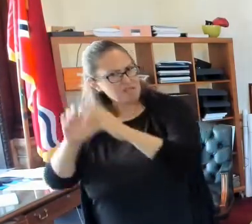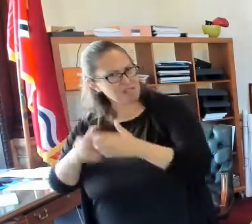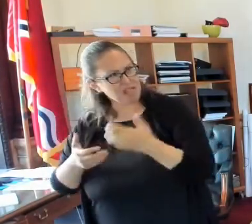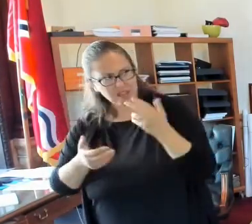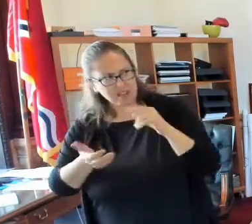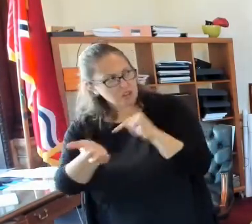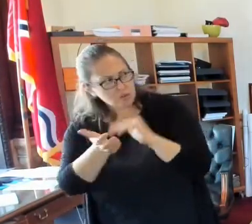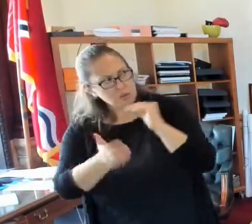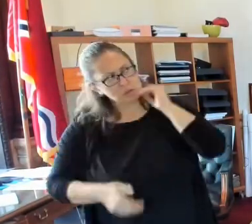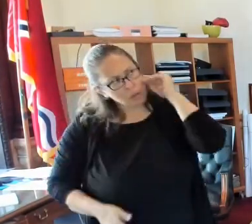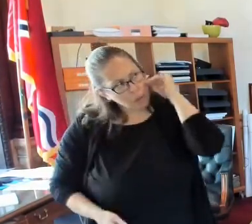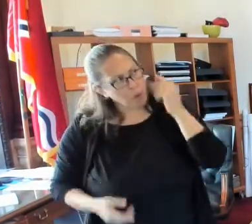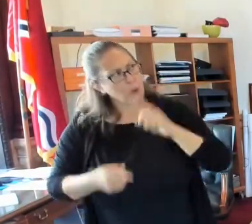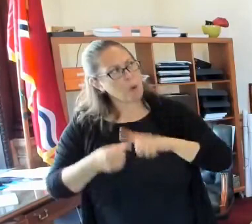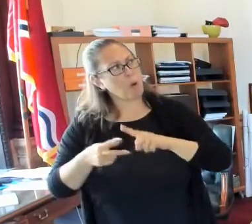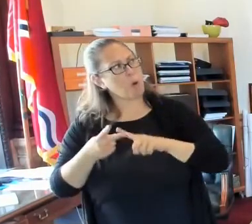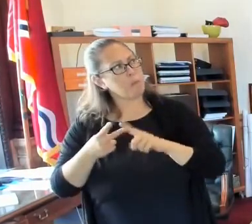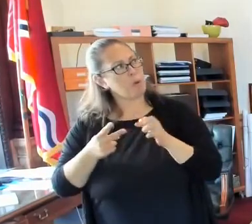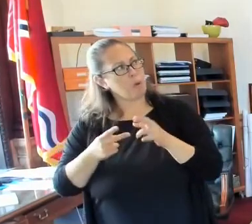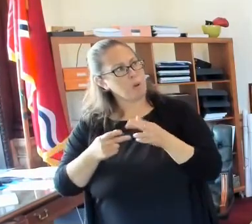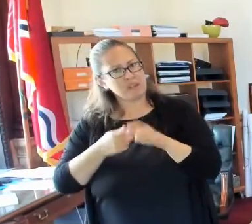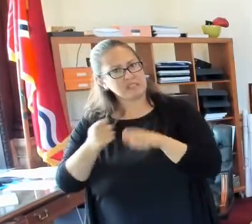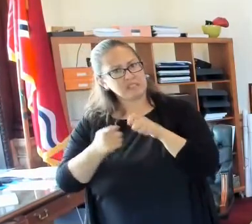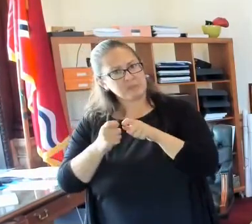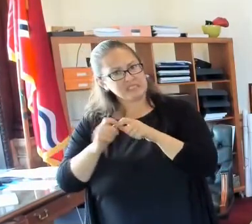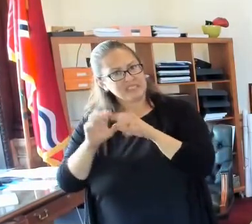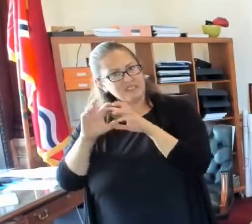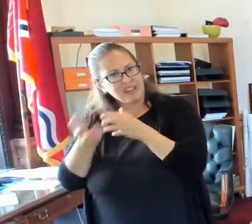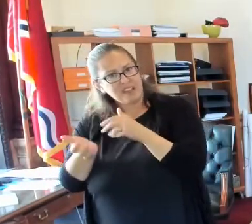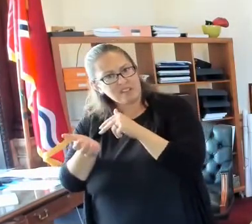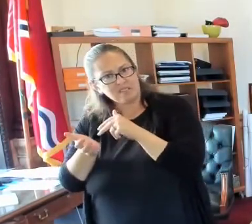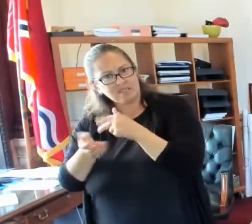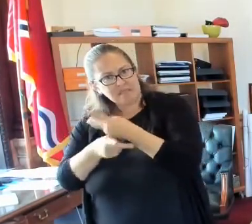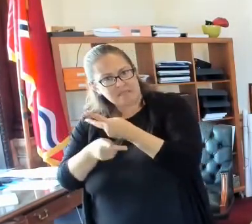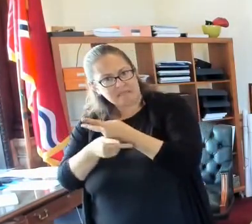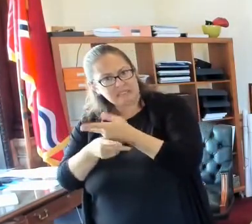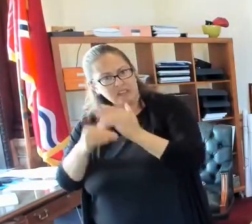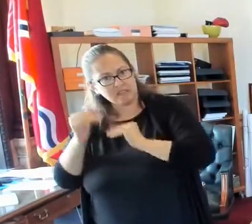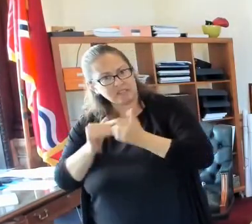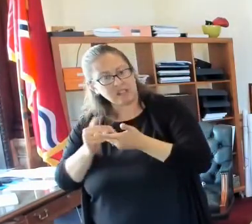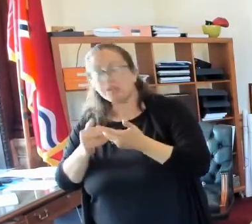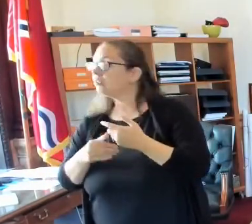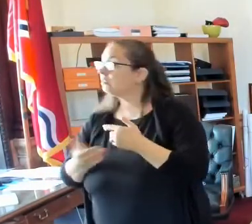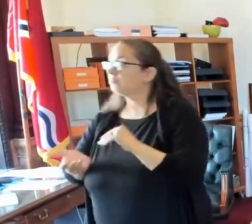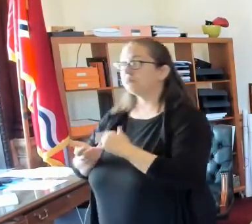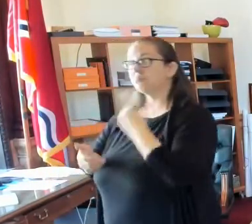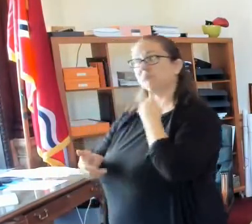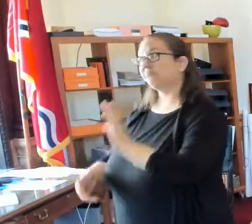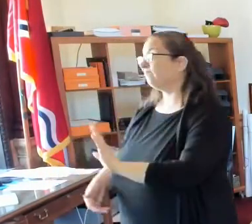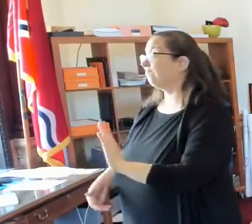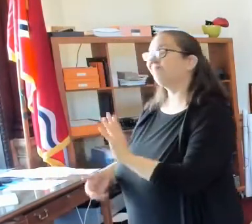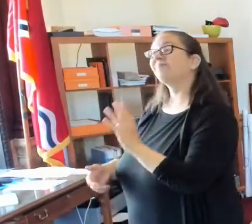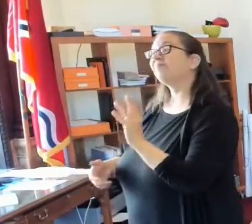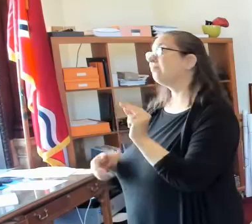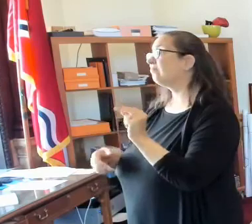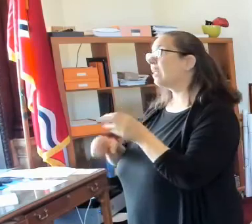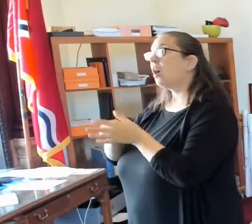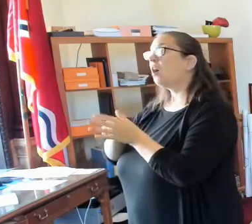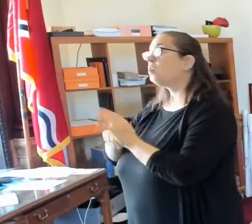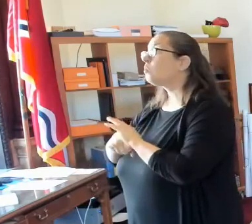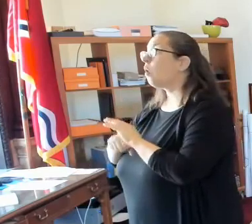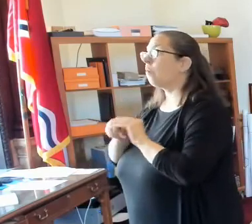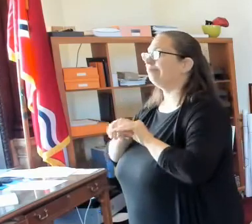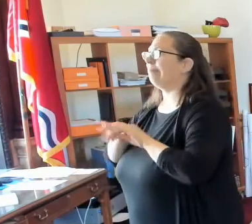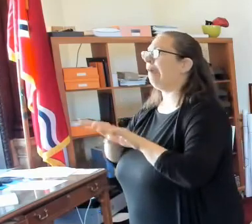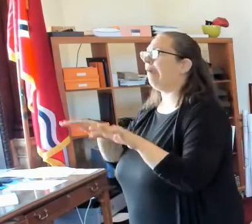home? Is it a congregate care facility? And he said no, that really what we are seeing is that COVID is being spread among